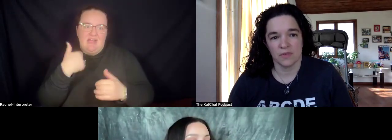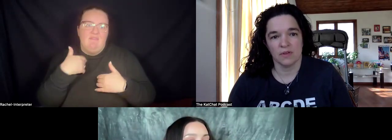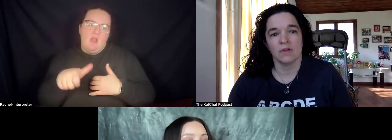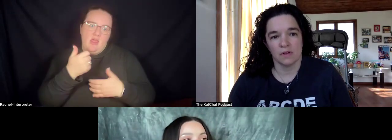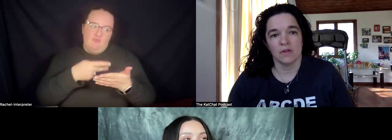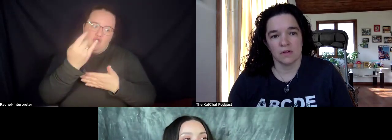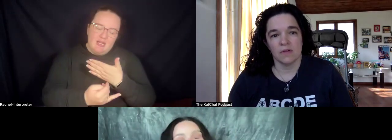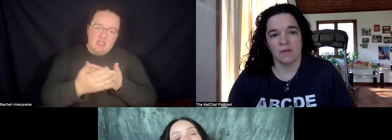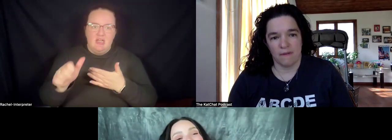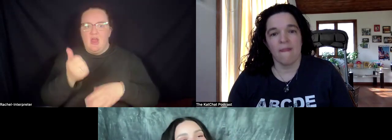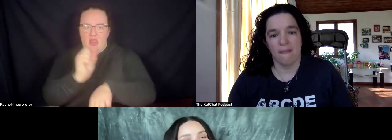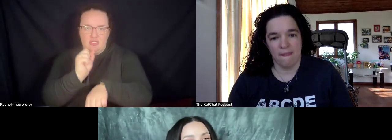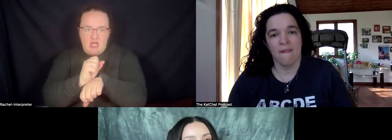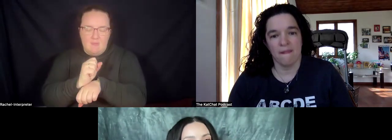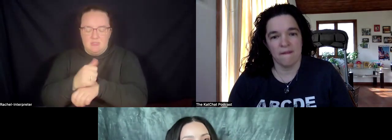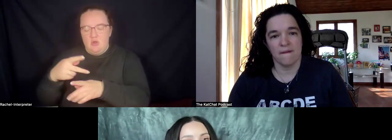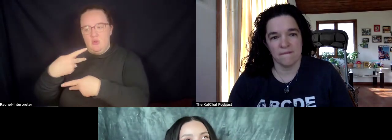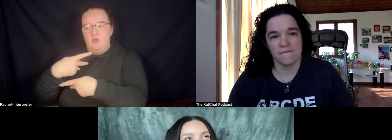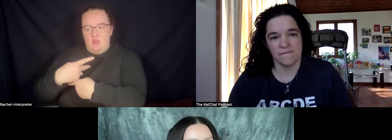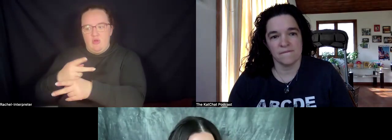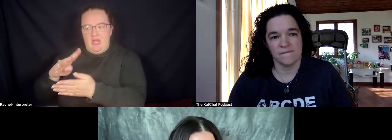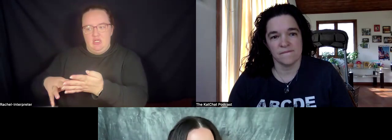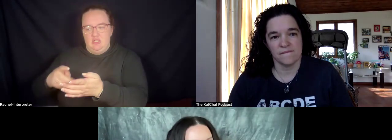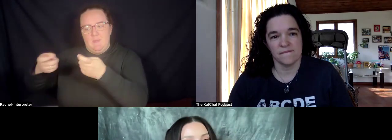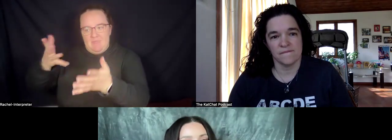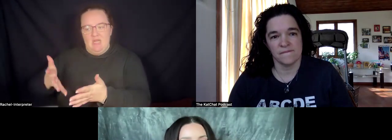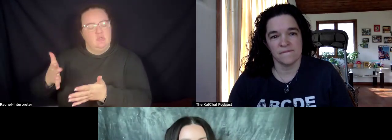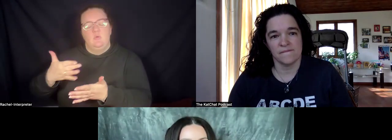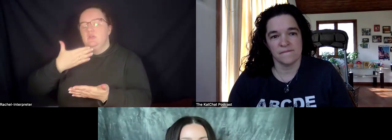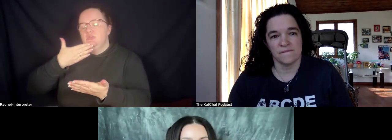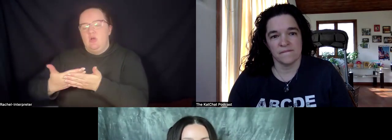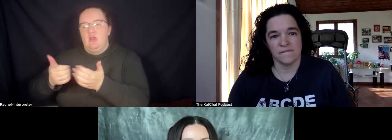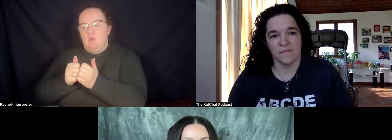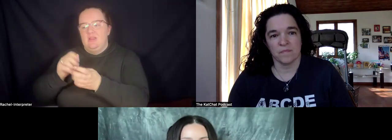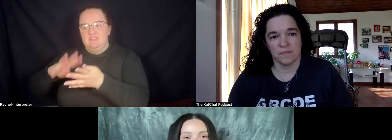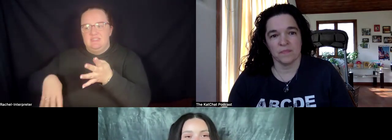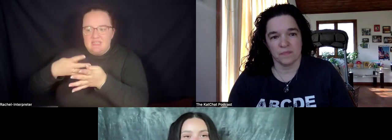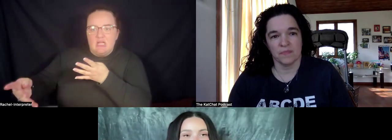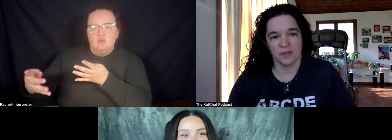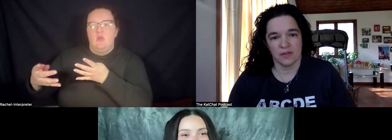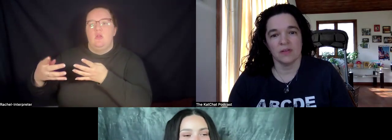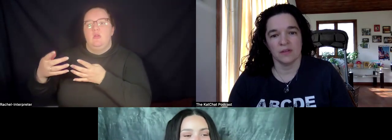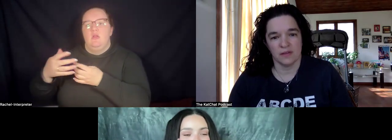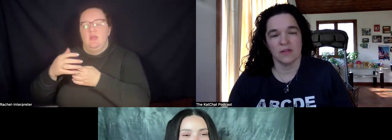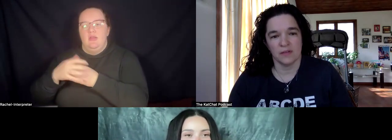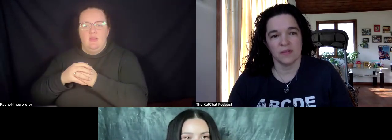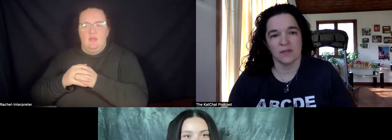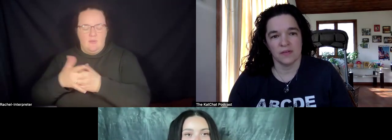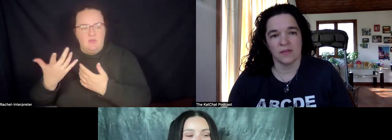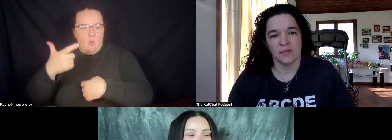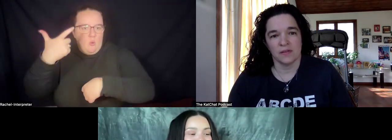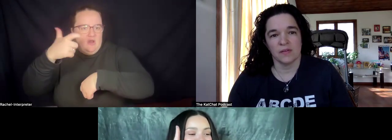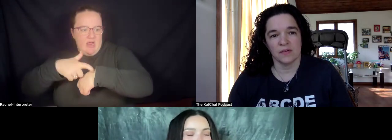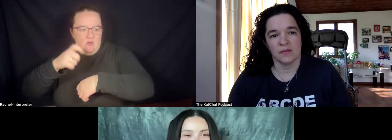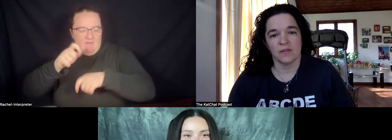and everything. So yes, the production managers did an amazing job of keeping us all. We just needed to know. I'm like, what time do I have to be